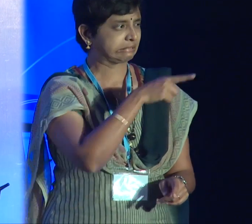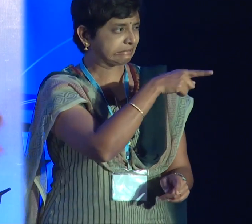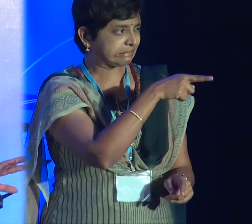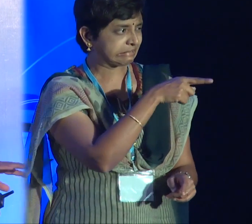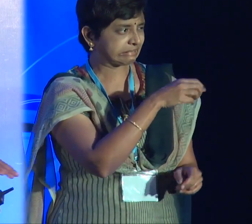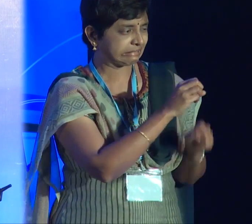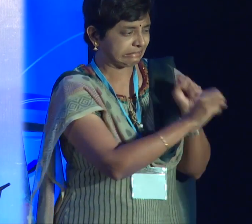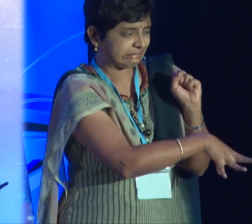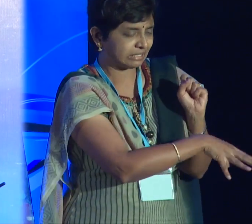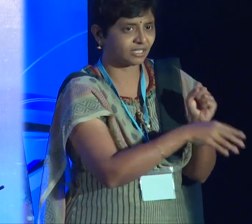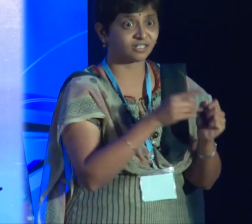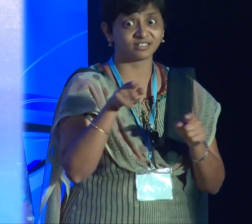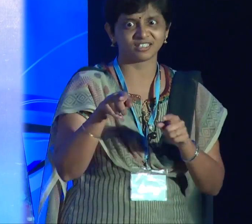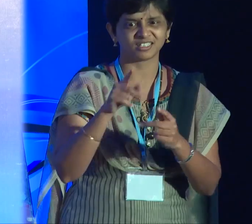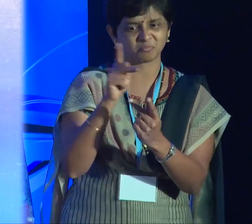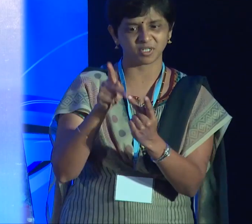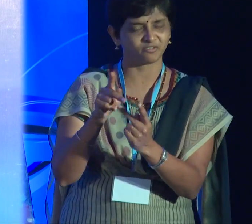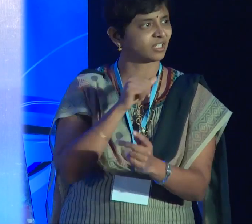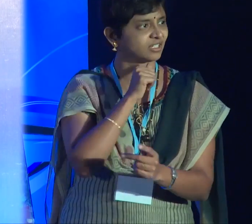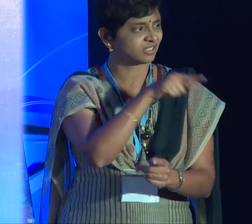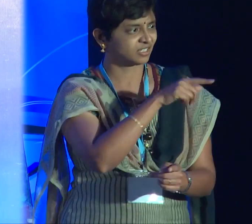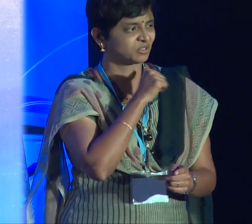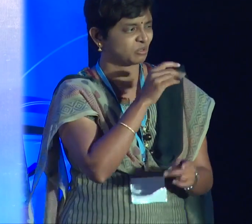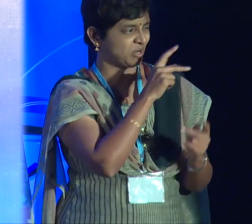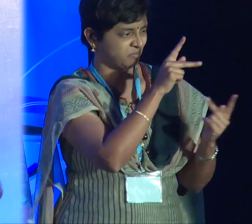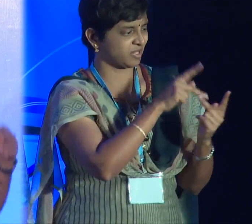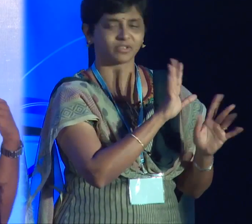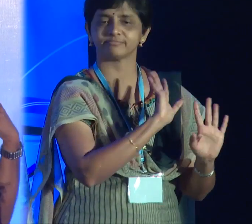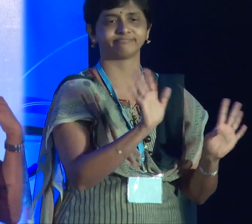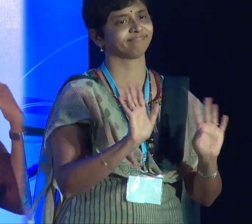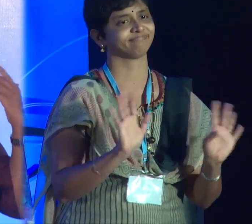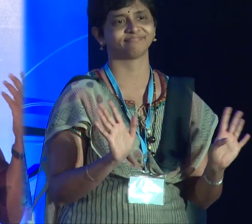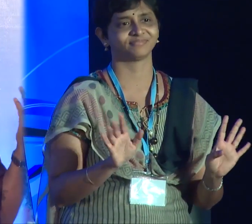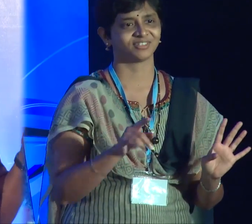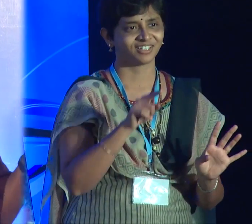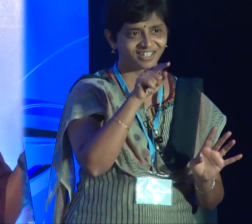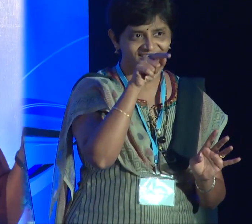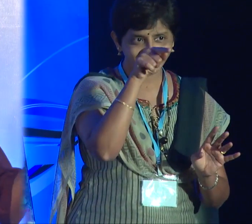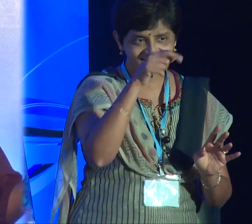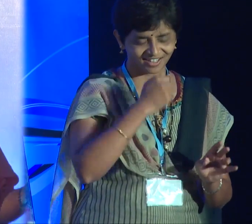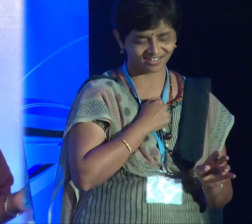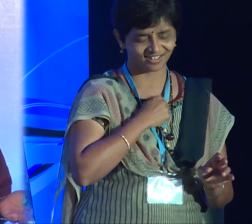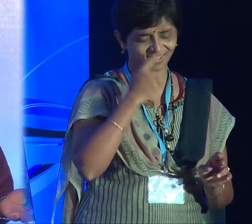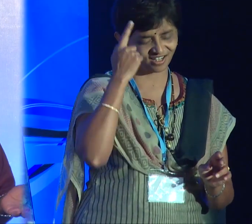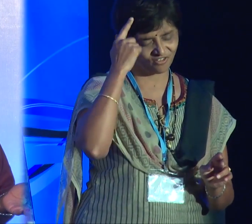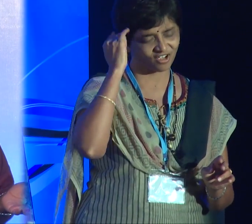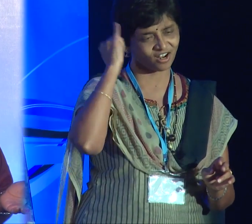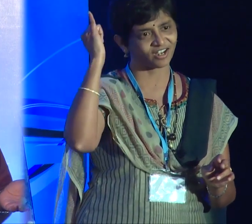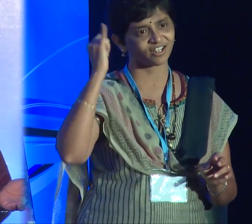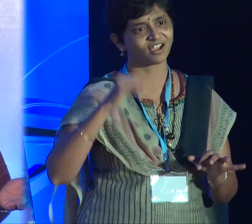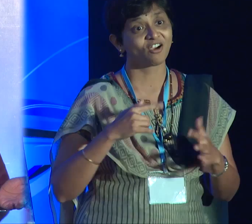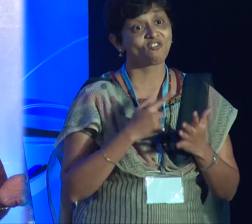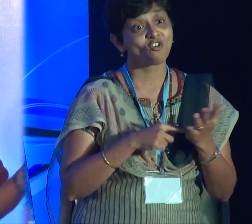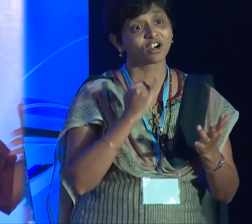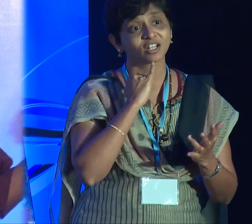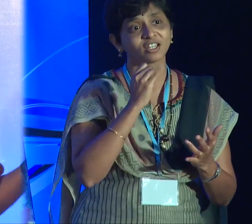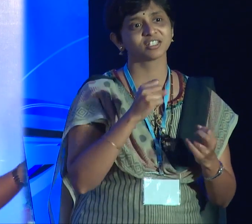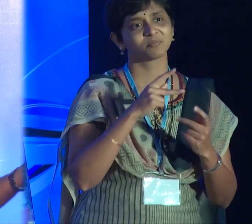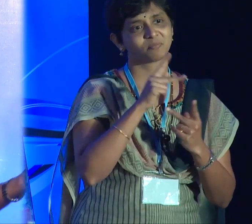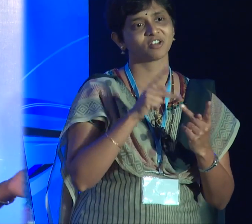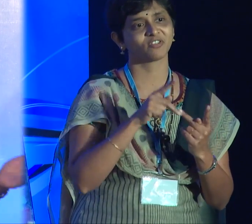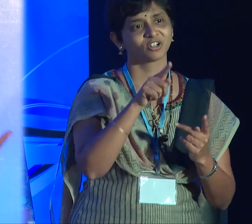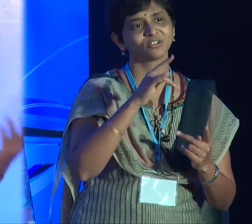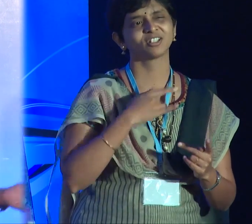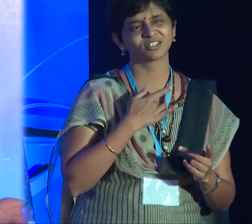is perfect and what is not perfect. The funny thing is, perfection only exists in our imagination. It doesn't exist